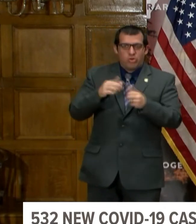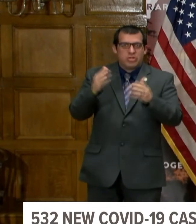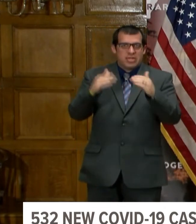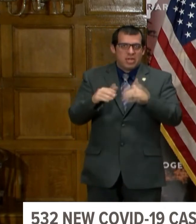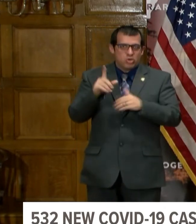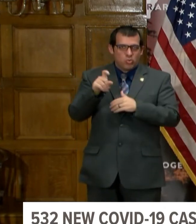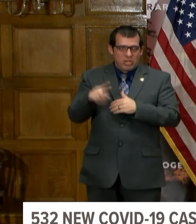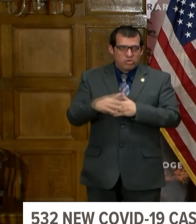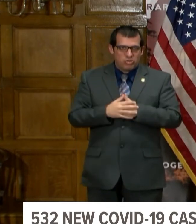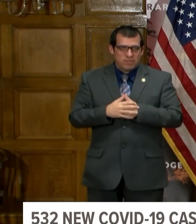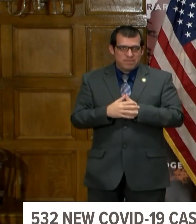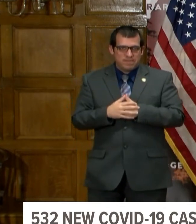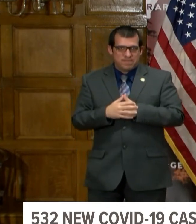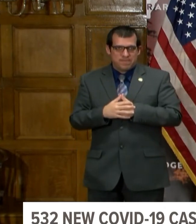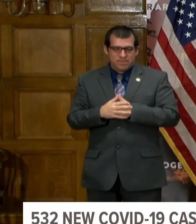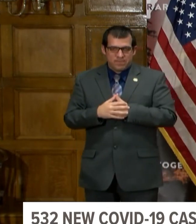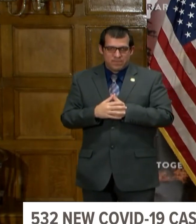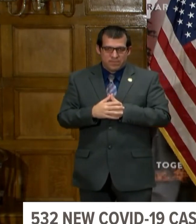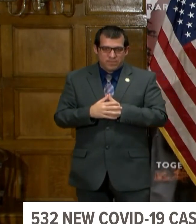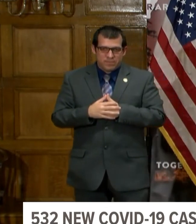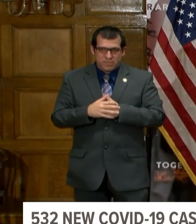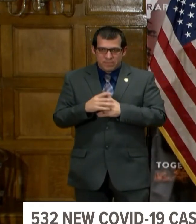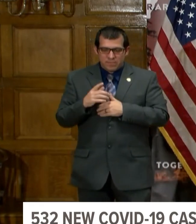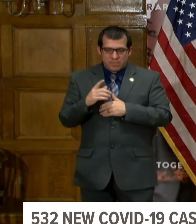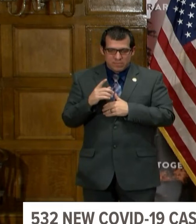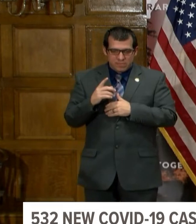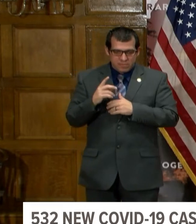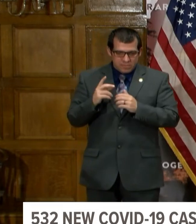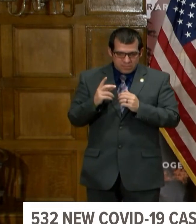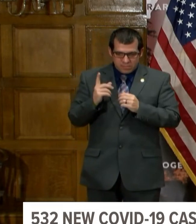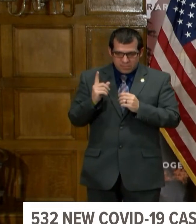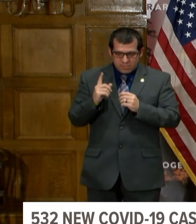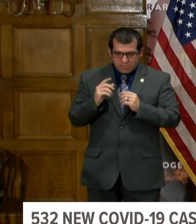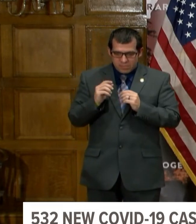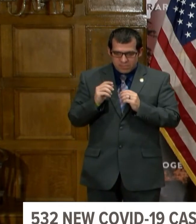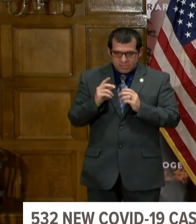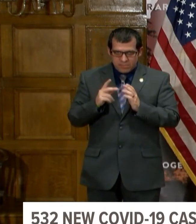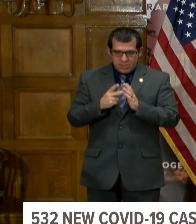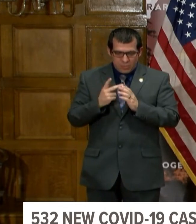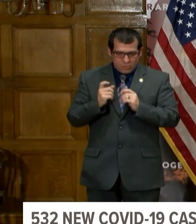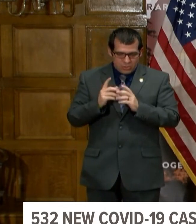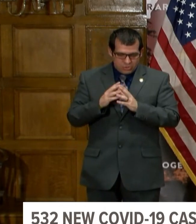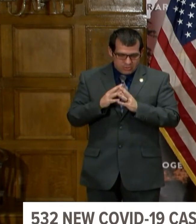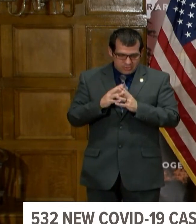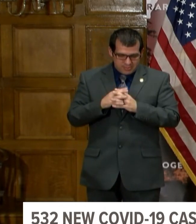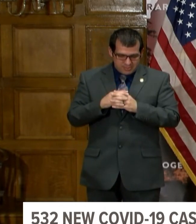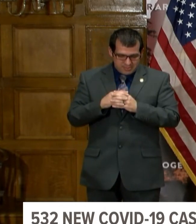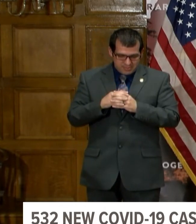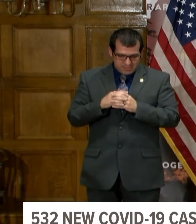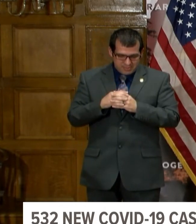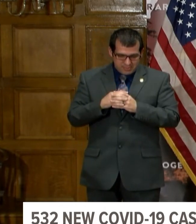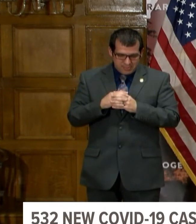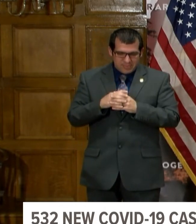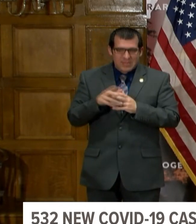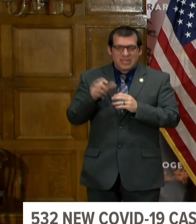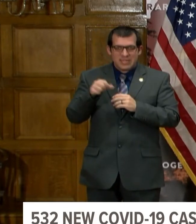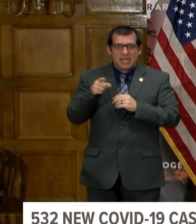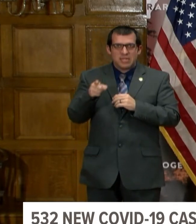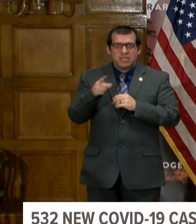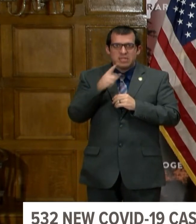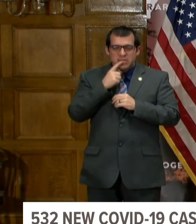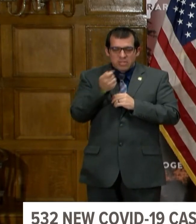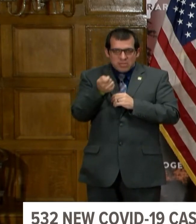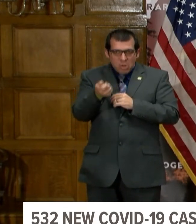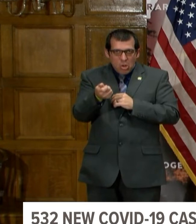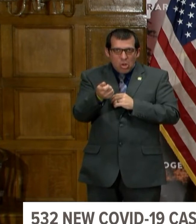question. Real quick, I'd like to try to follow up if I can. It is a small minority, but